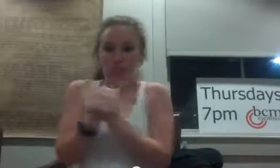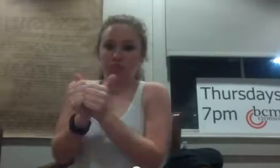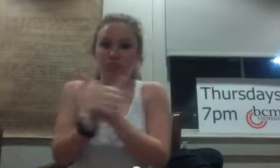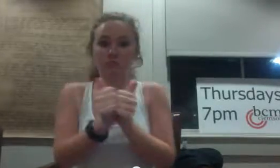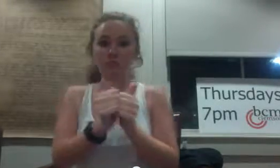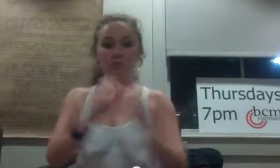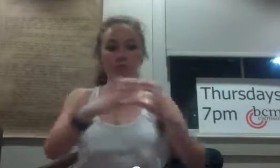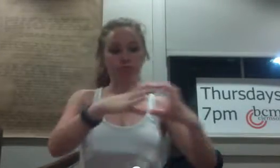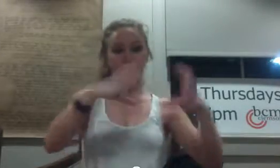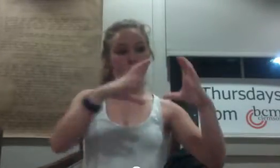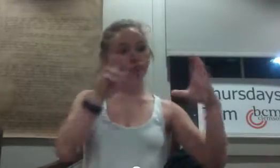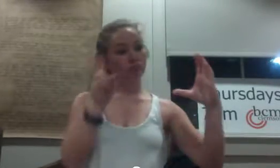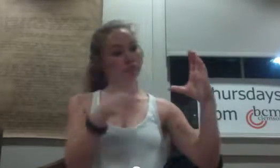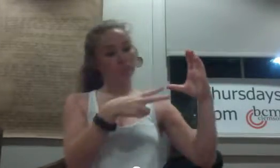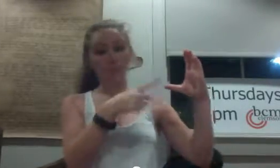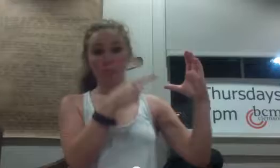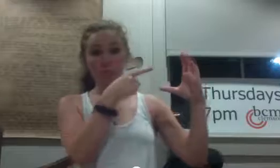all together.